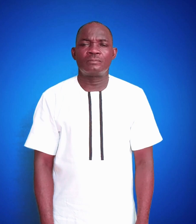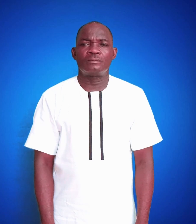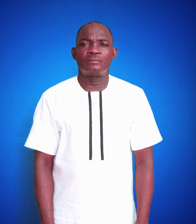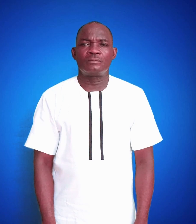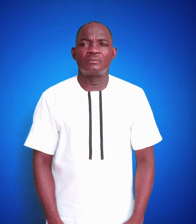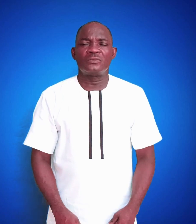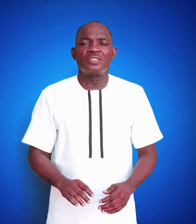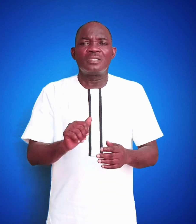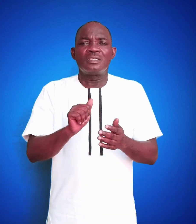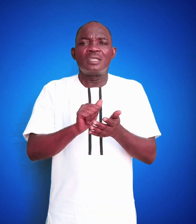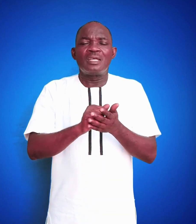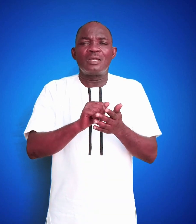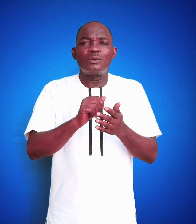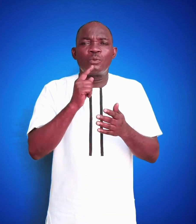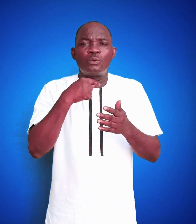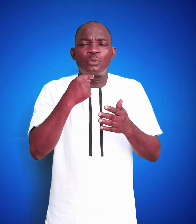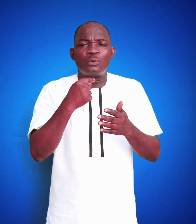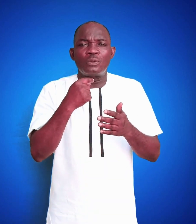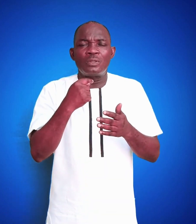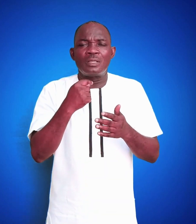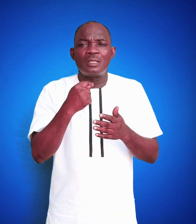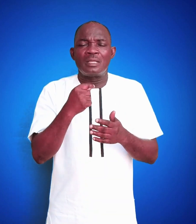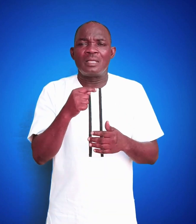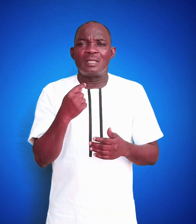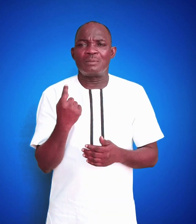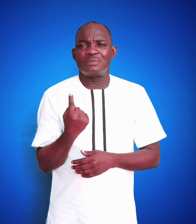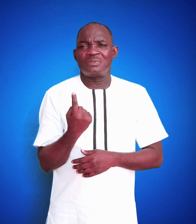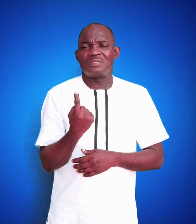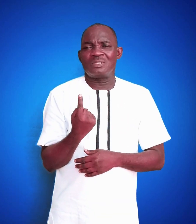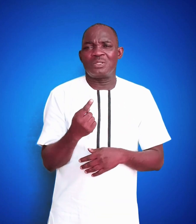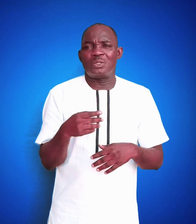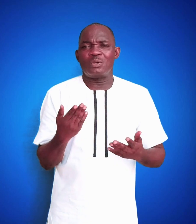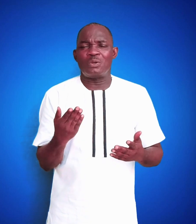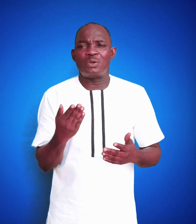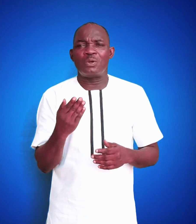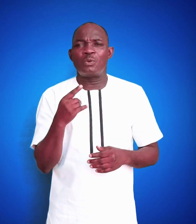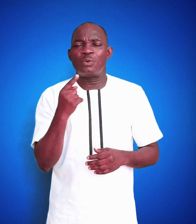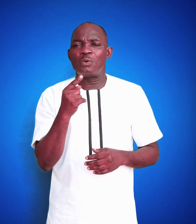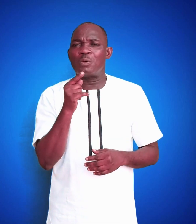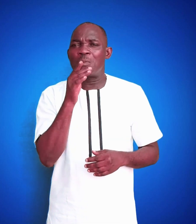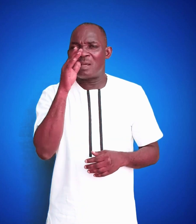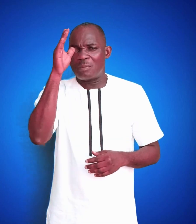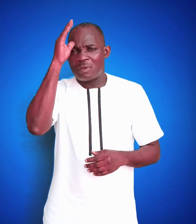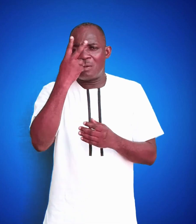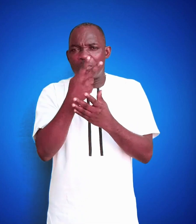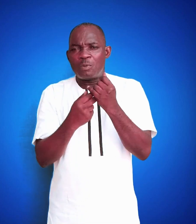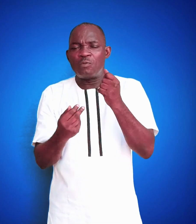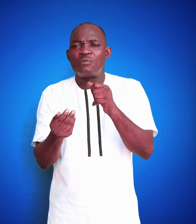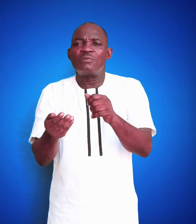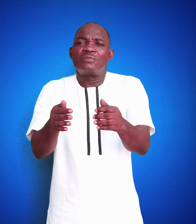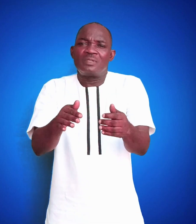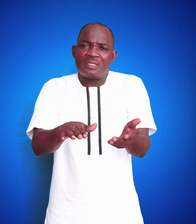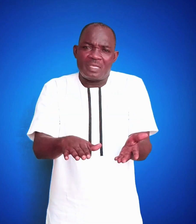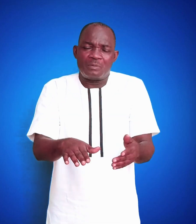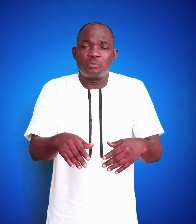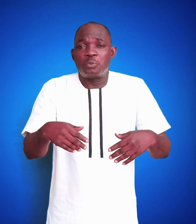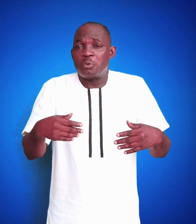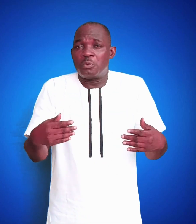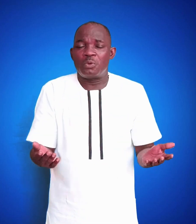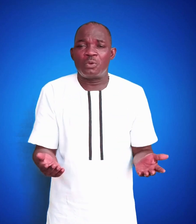They include single or double orphans,